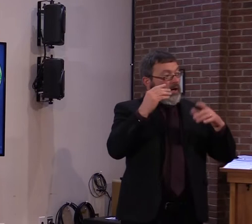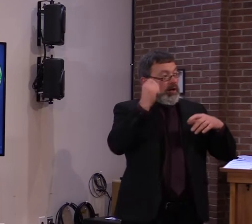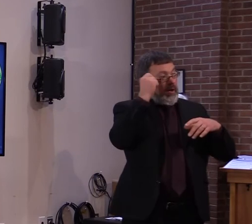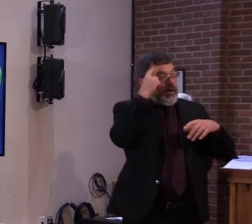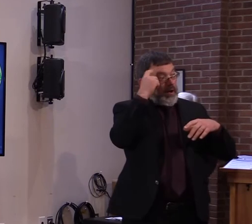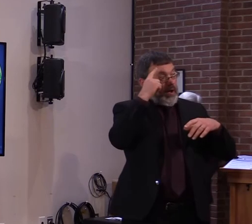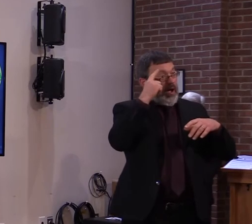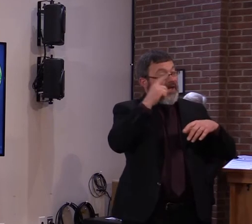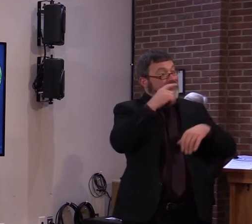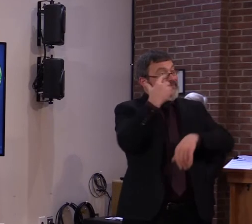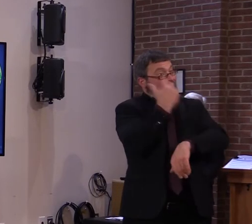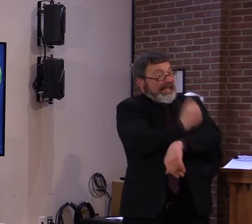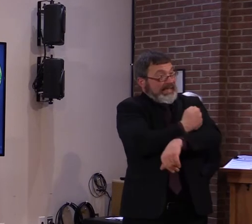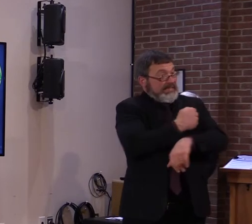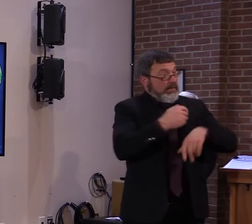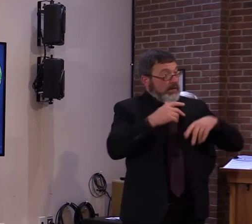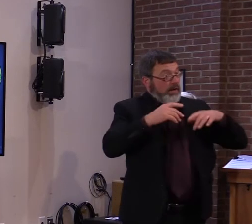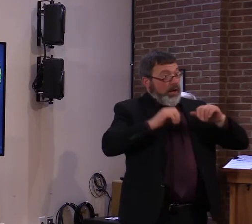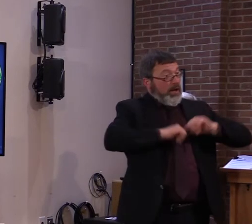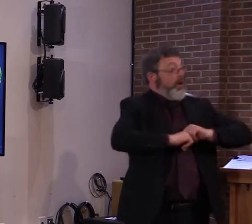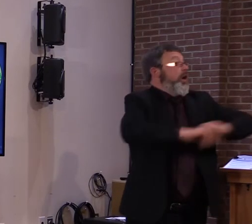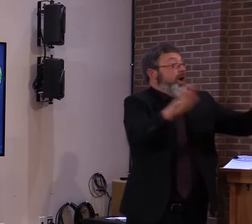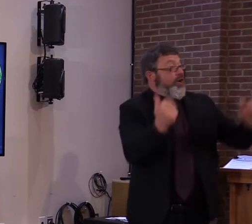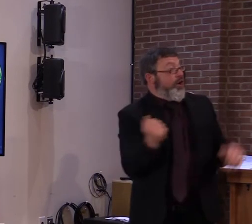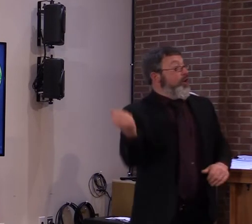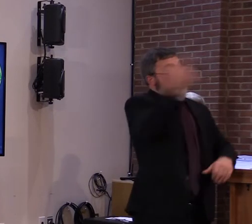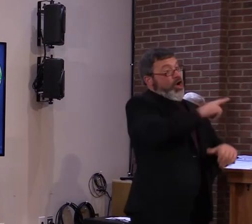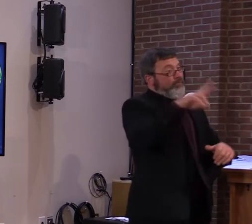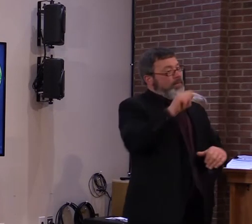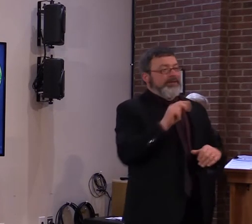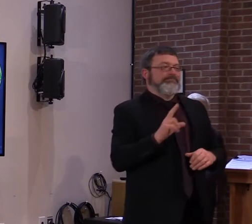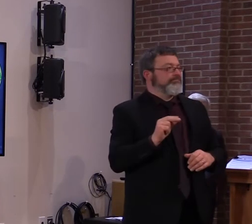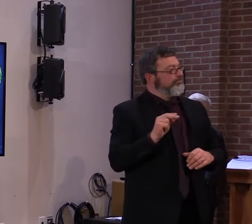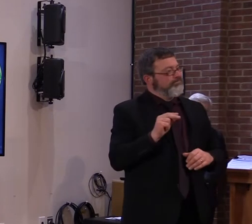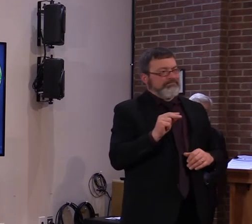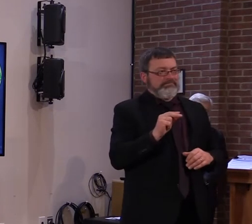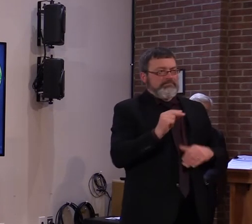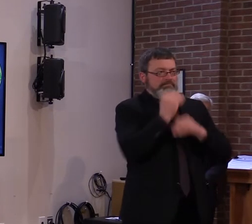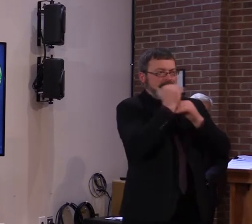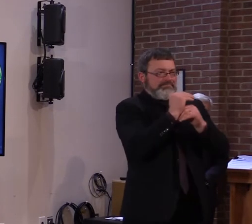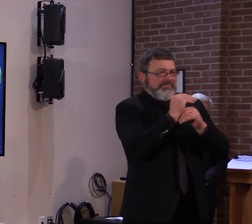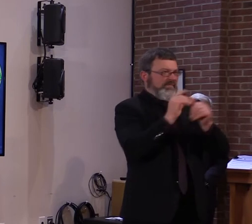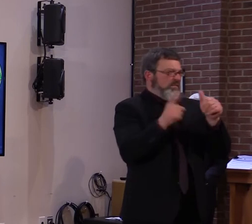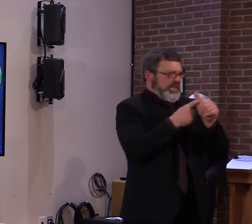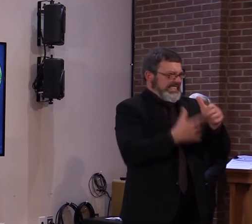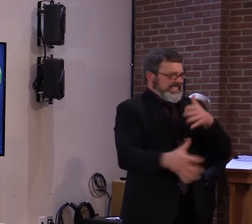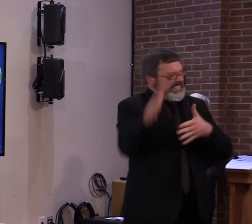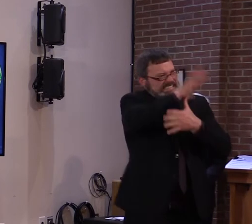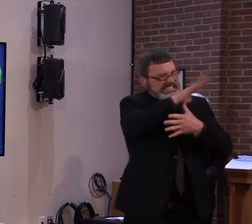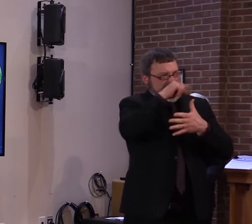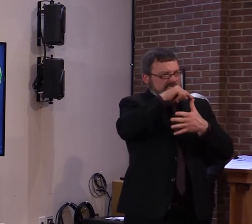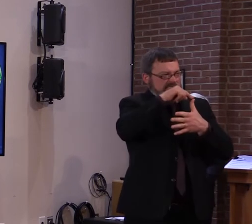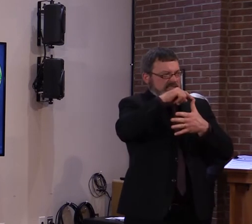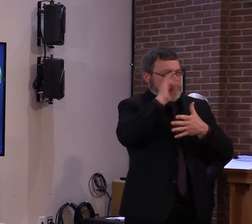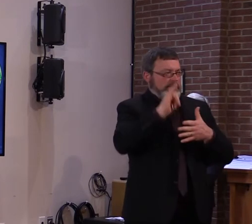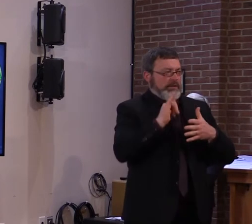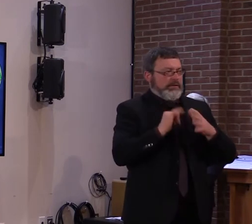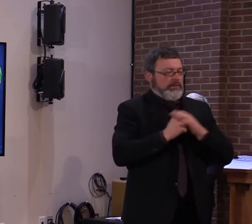Thank you, Dr. Levine. We'll open it up to questions at this time. All right, it is 11:51 and we